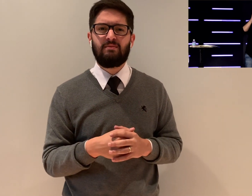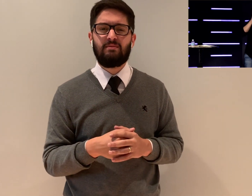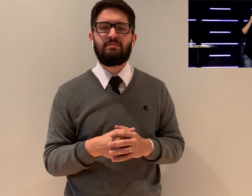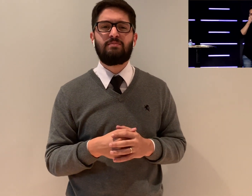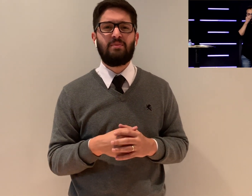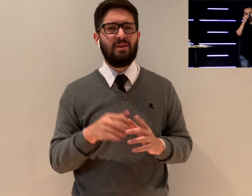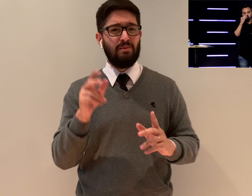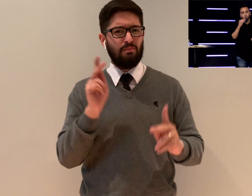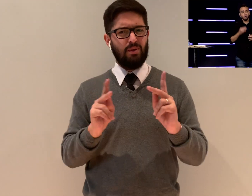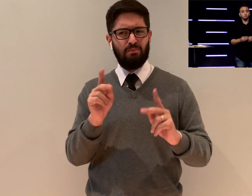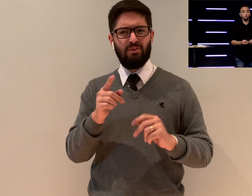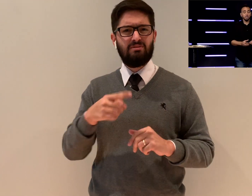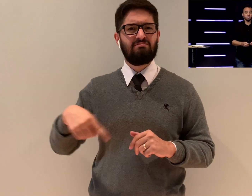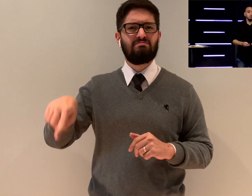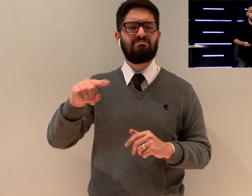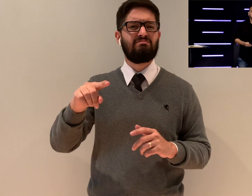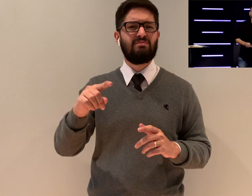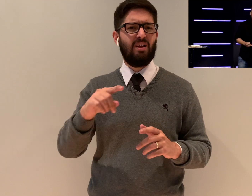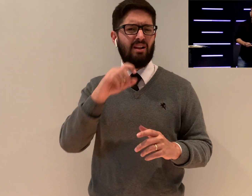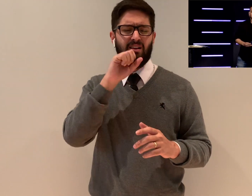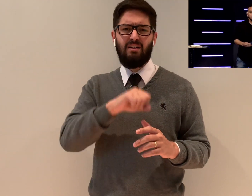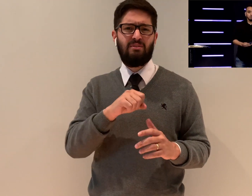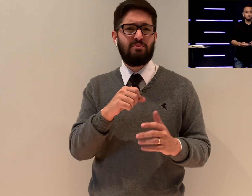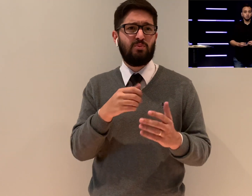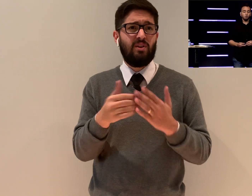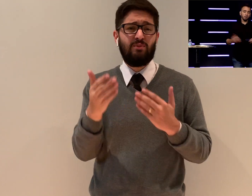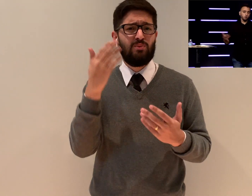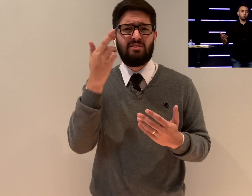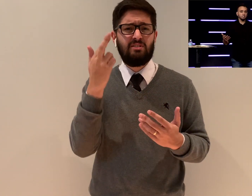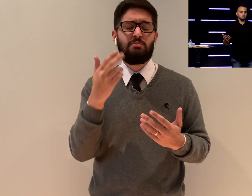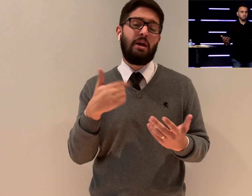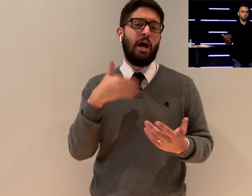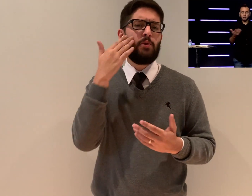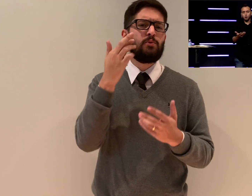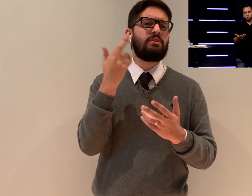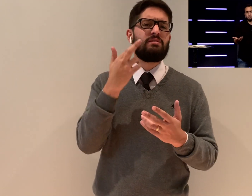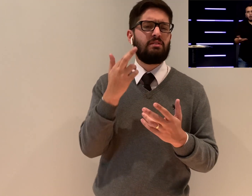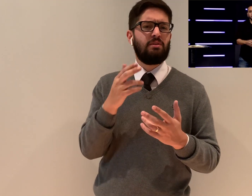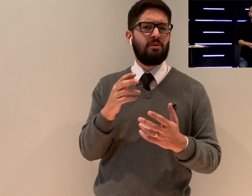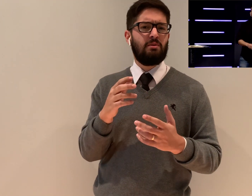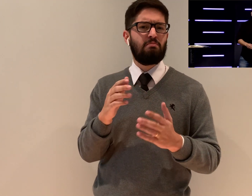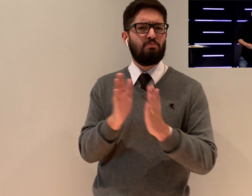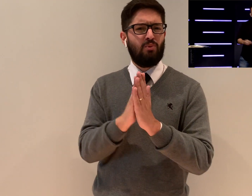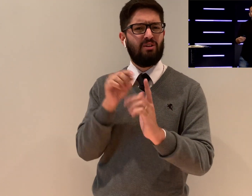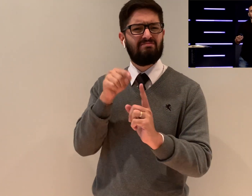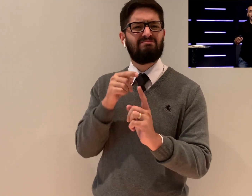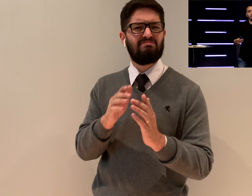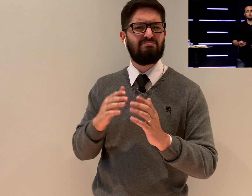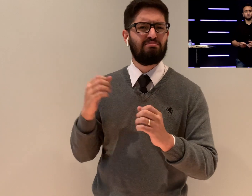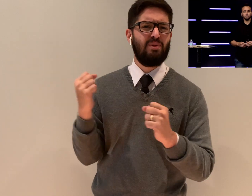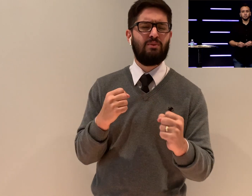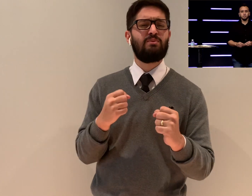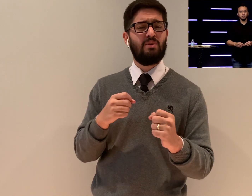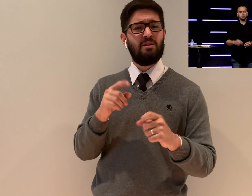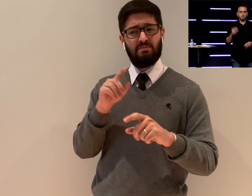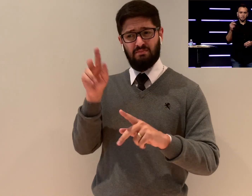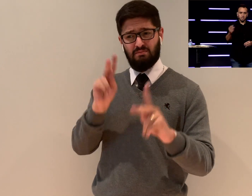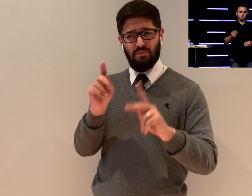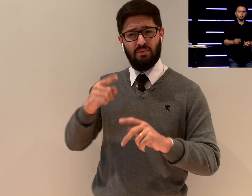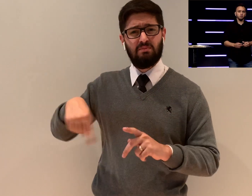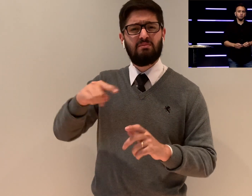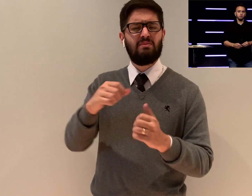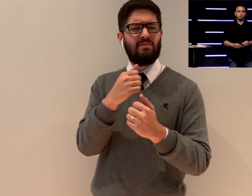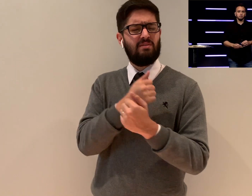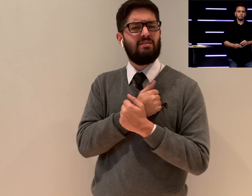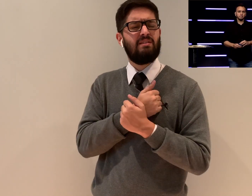People love, for whatever reason, well, I know the reason, because there's power in prayer, but people love to